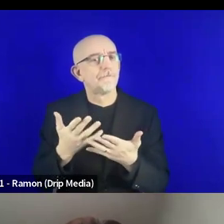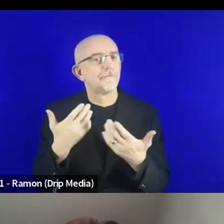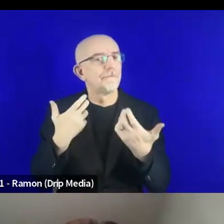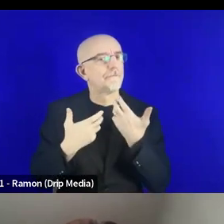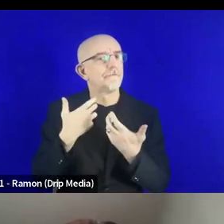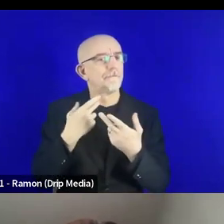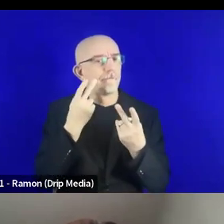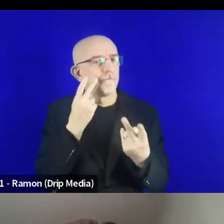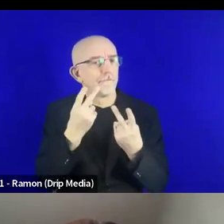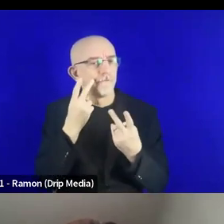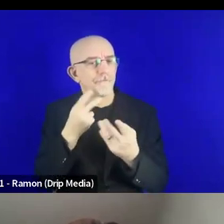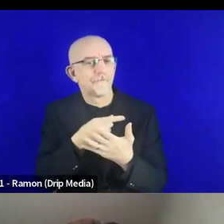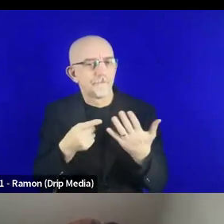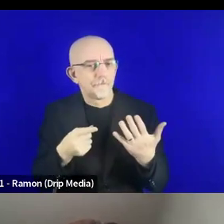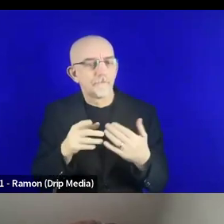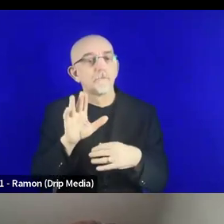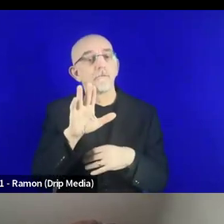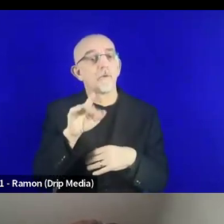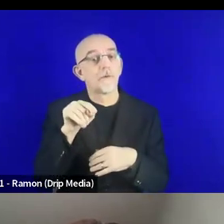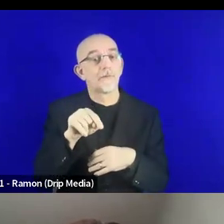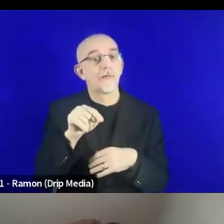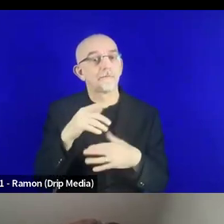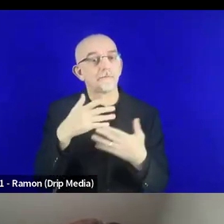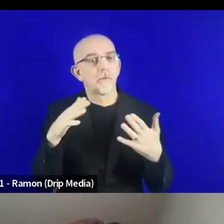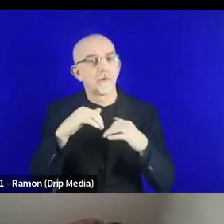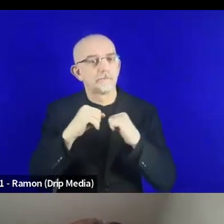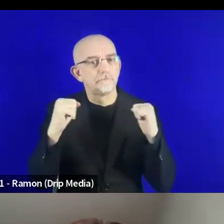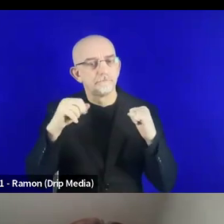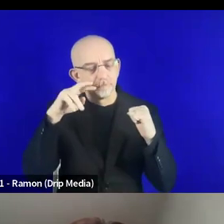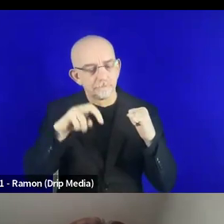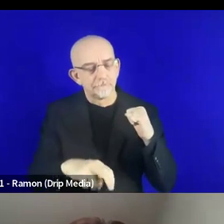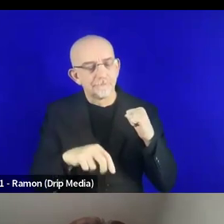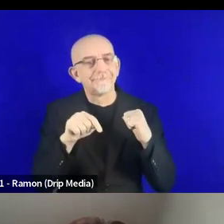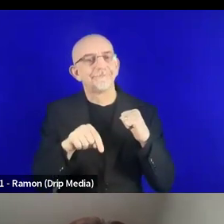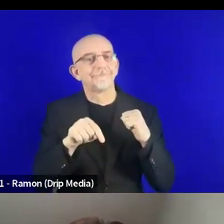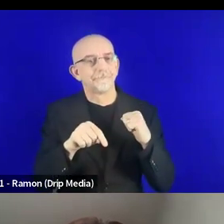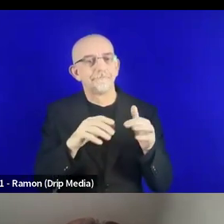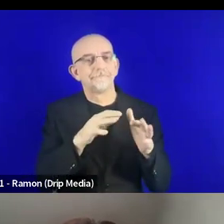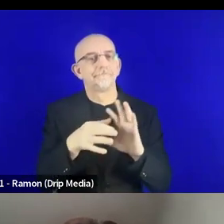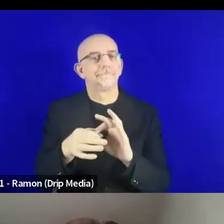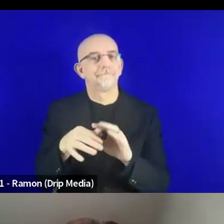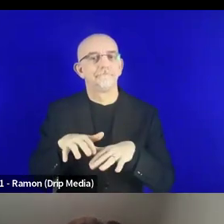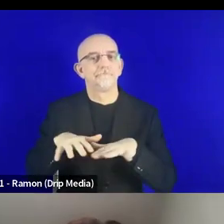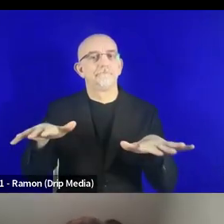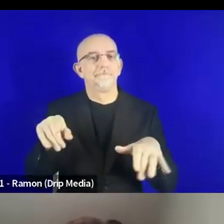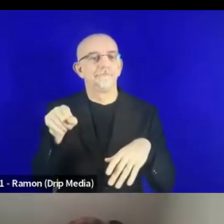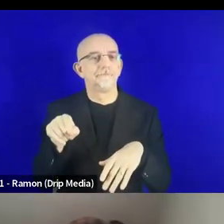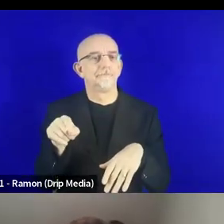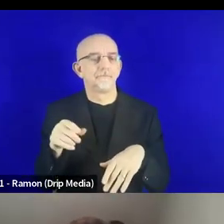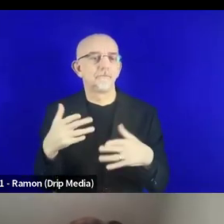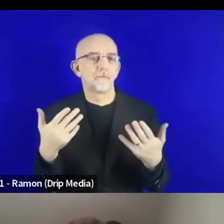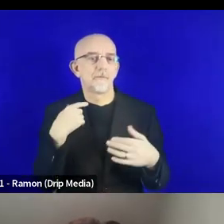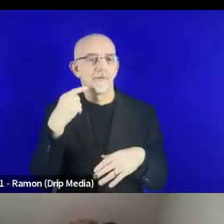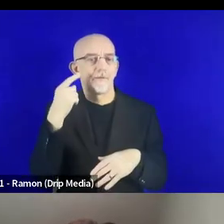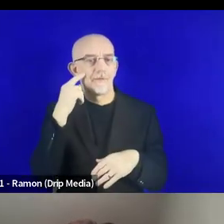legal frameworks is quite crucial. But yes, very, very interesting, and hopefully see more of this. We were talking during the research